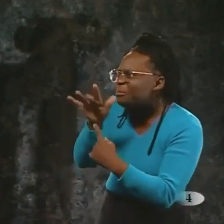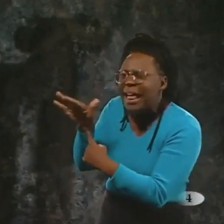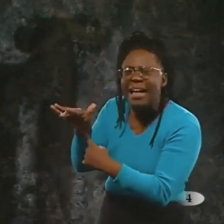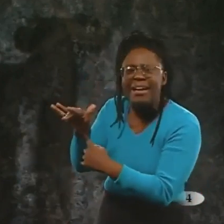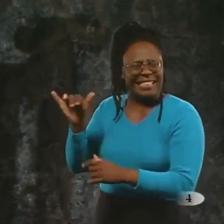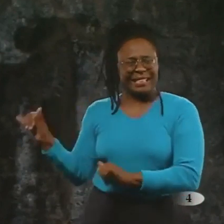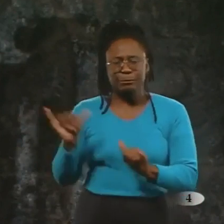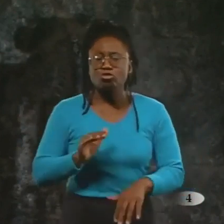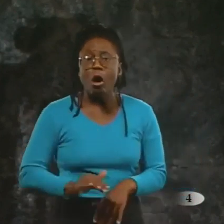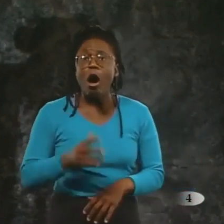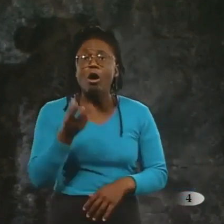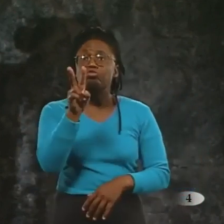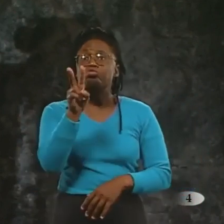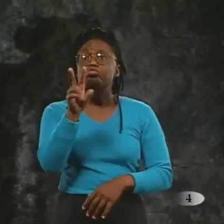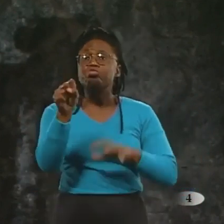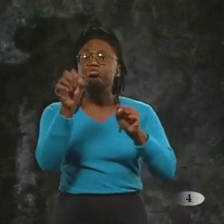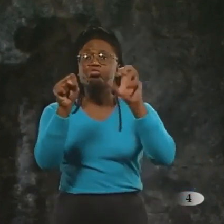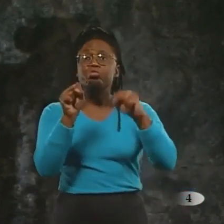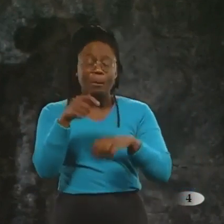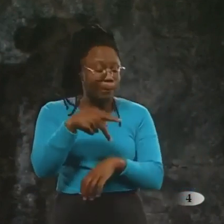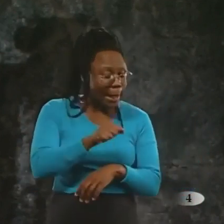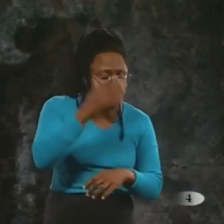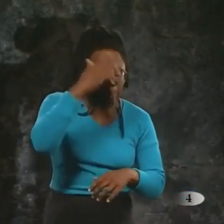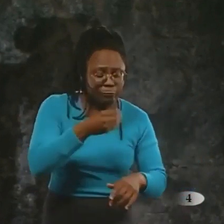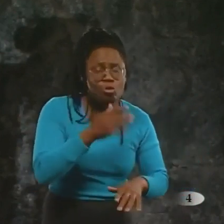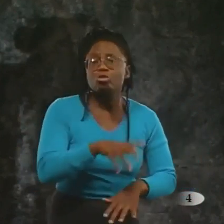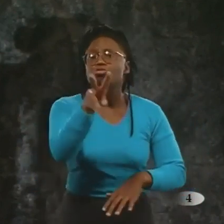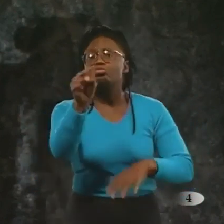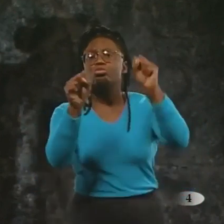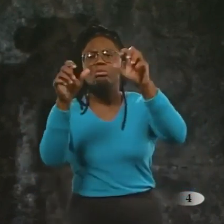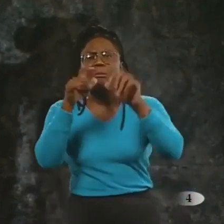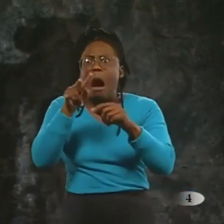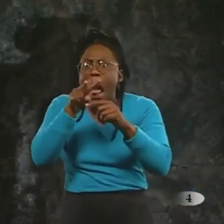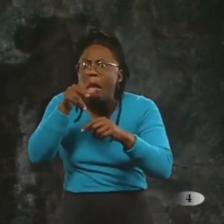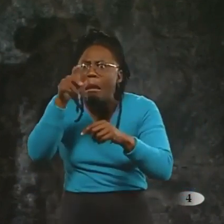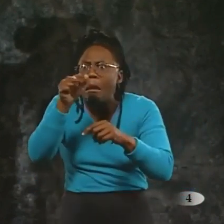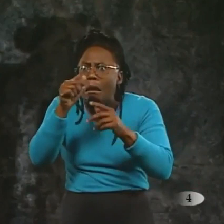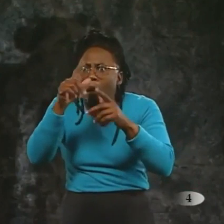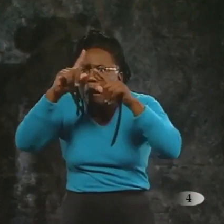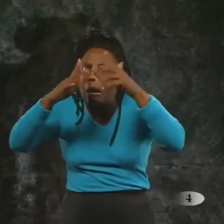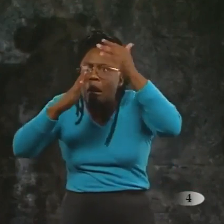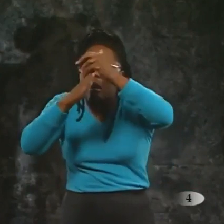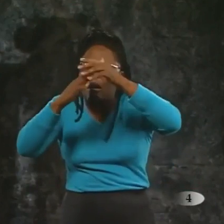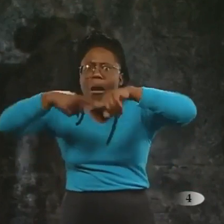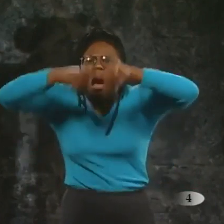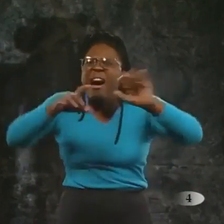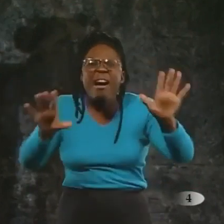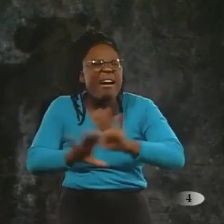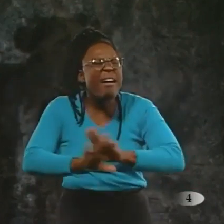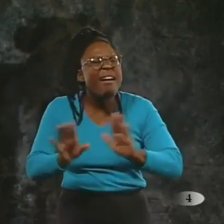down, fingerspelling is going to be super easy. It's just like how deaf children learn fingerspelling. They're not getting the individual